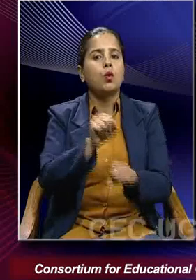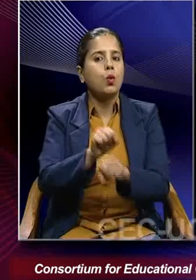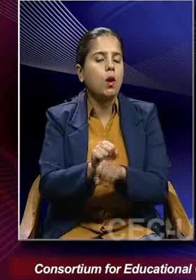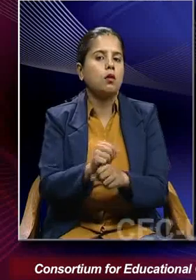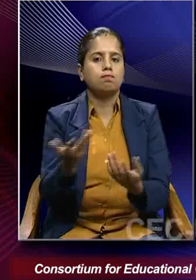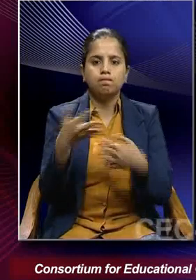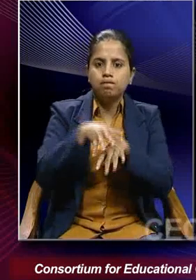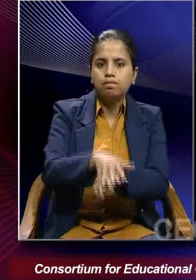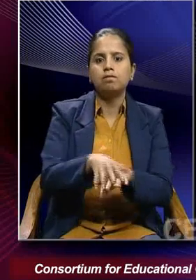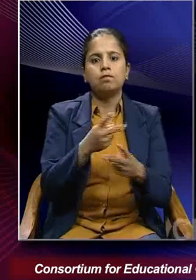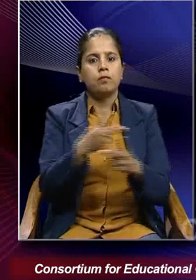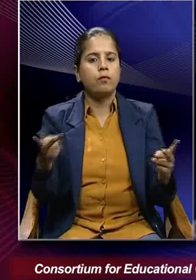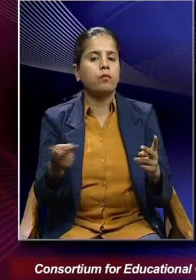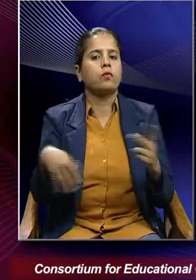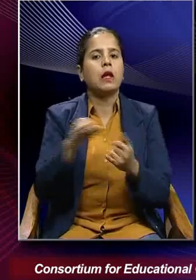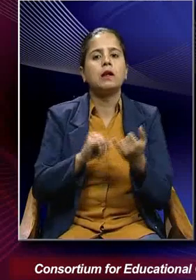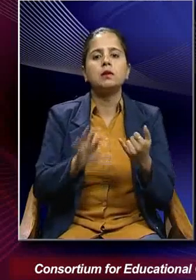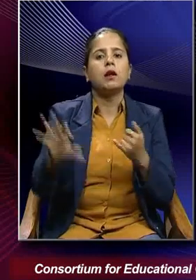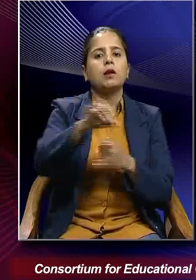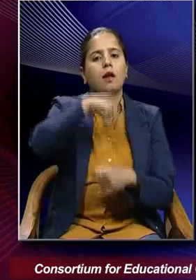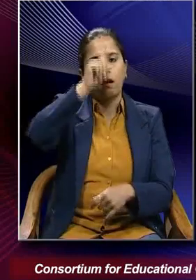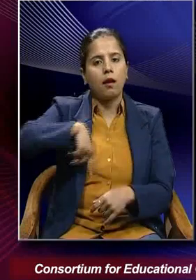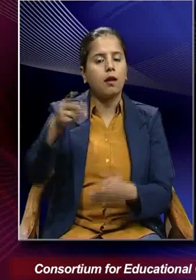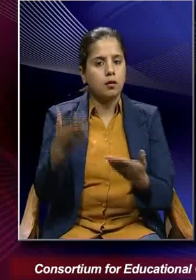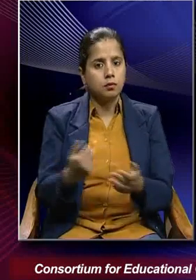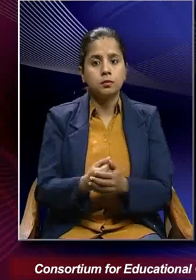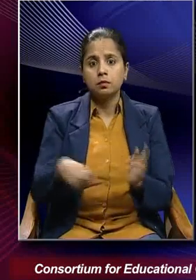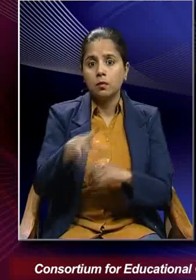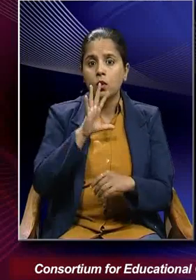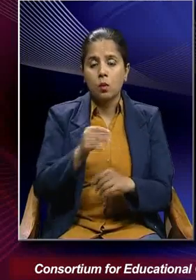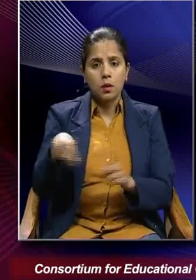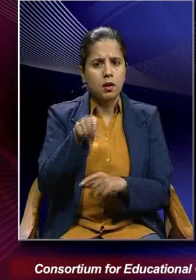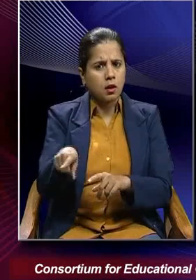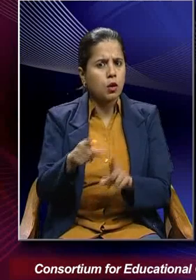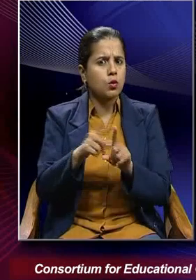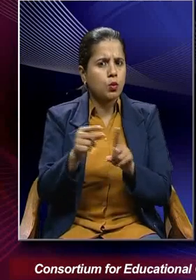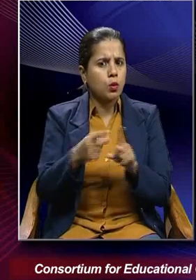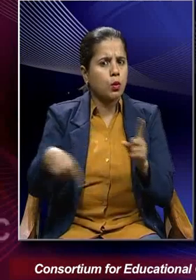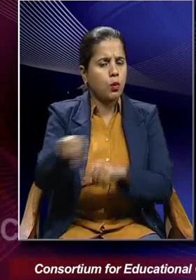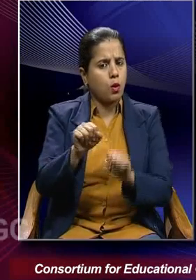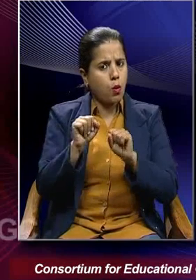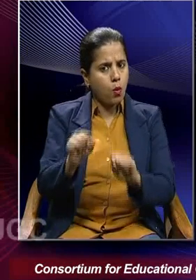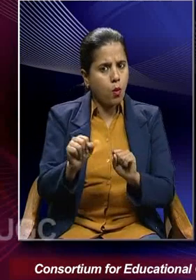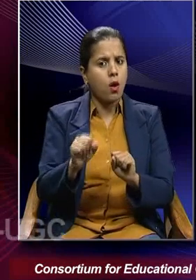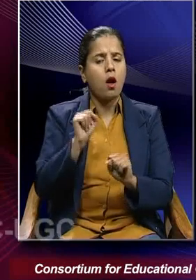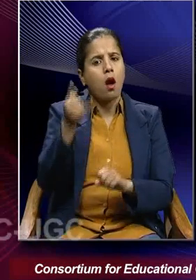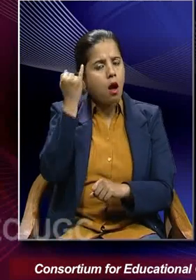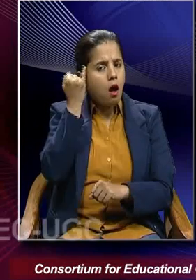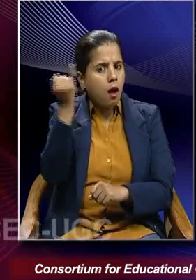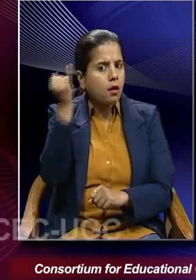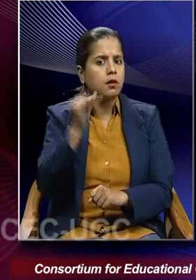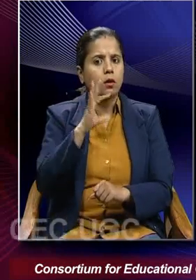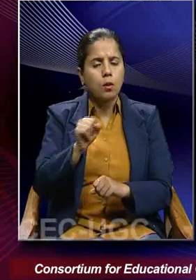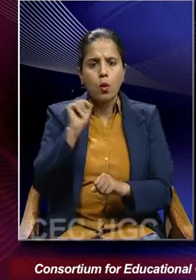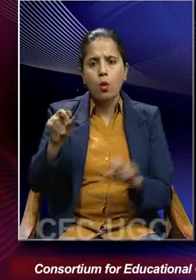integrating the various states of India, and the kind of deft playing in the context of his ideas in that